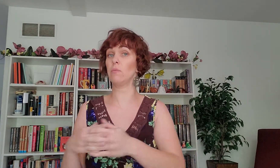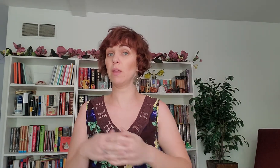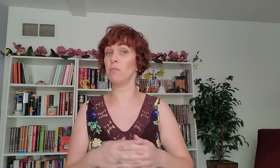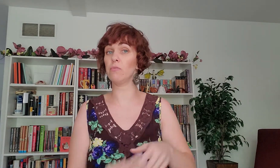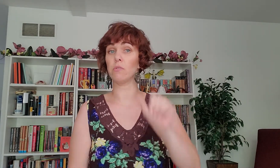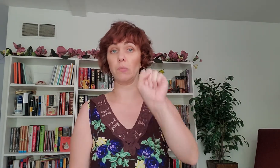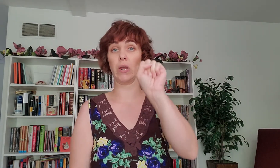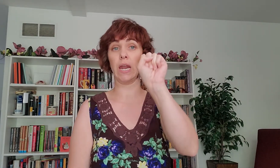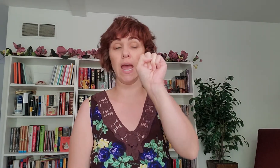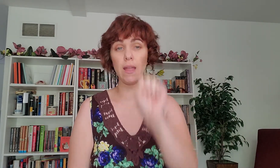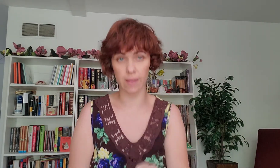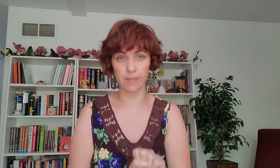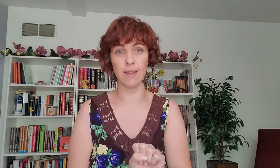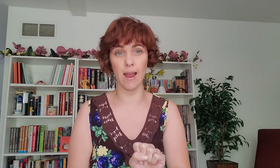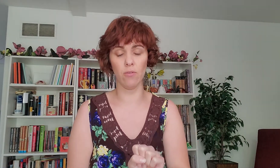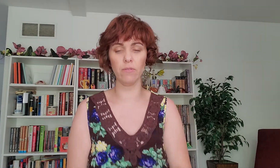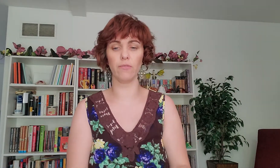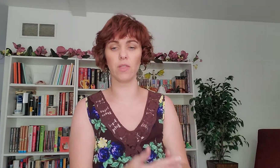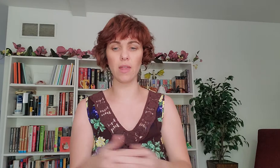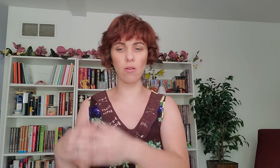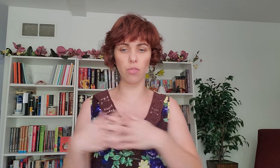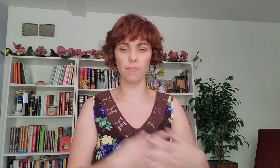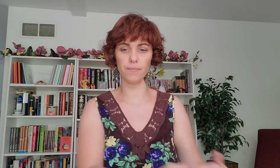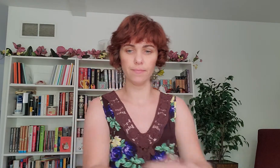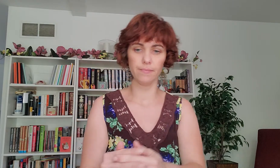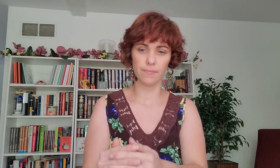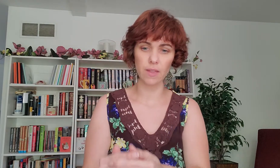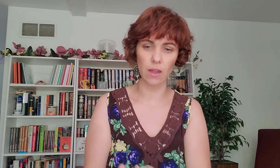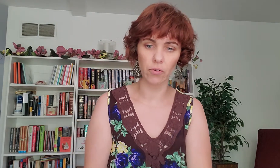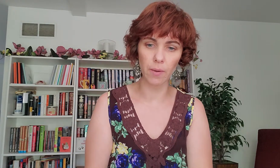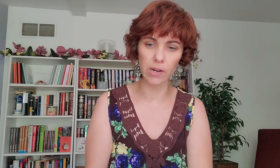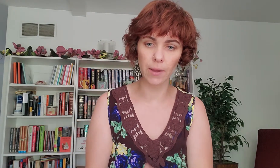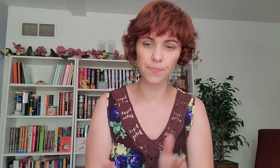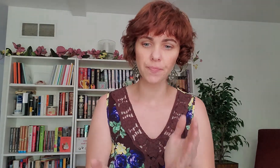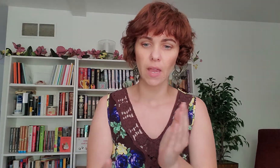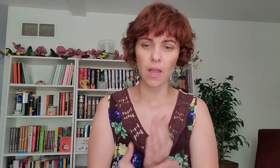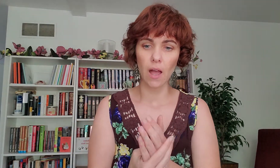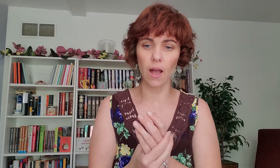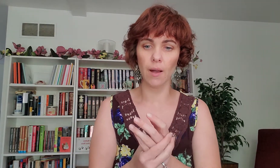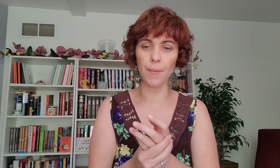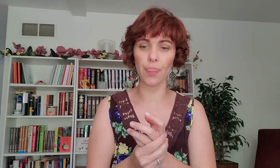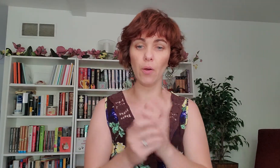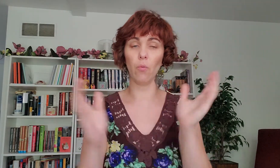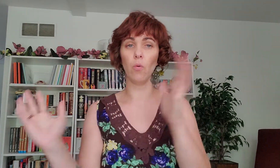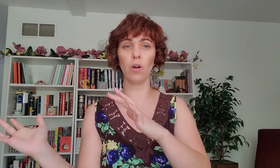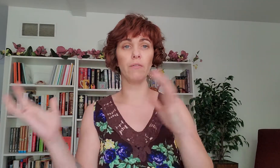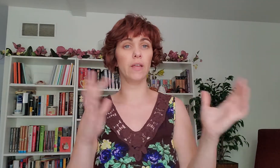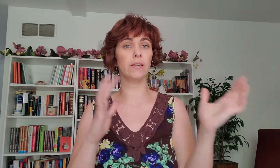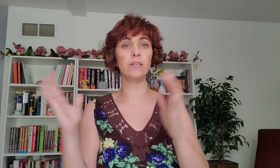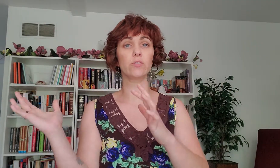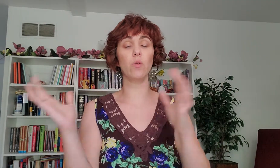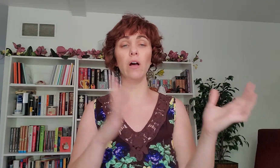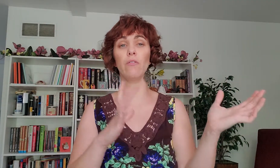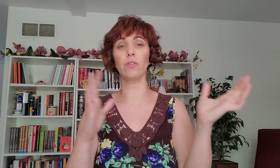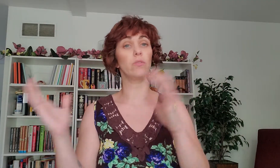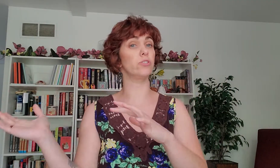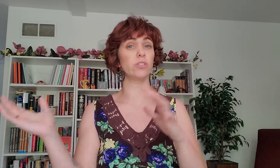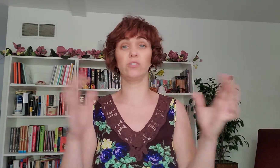made before. We bring an S down for the South, sign for America. The War of 1812, you can just do